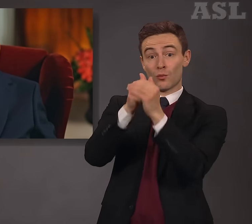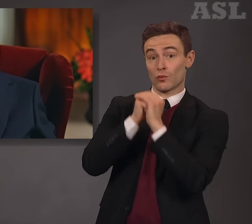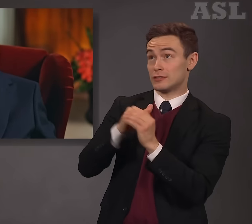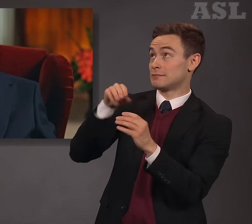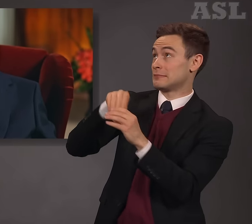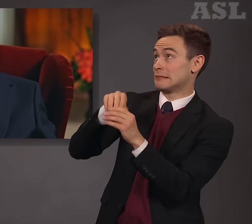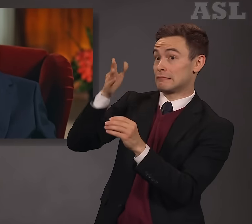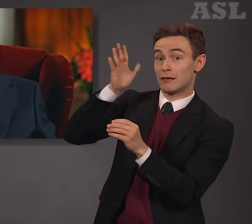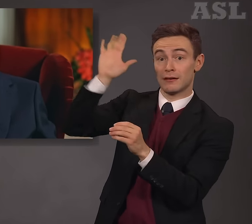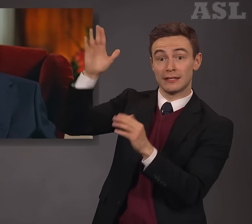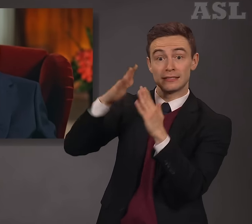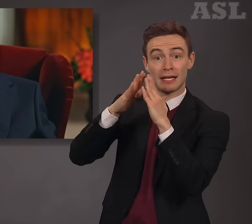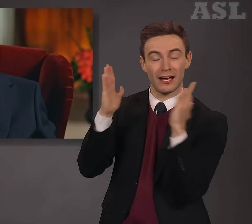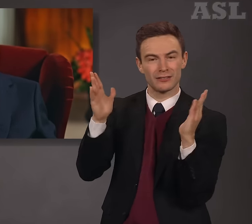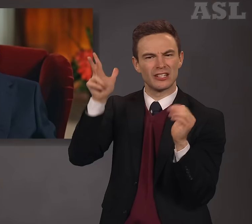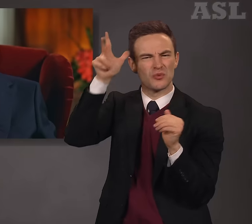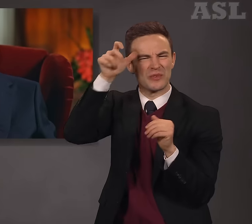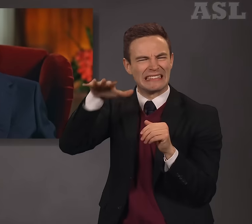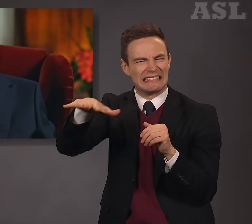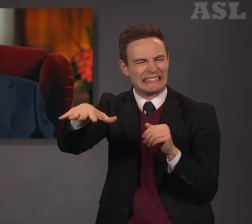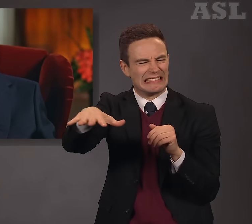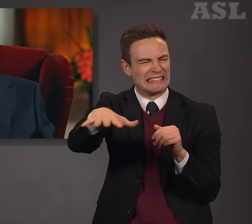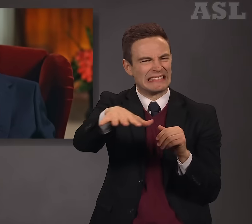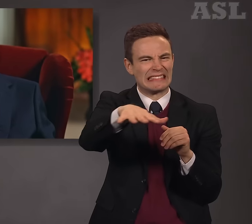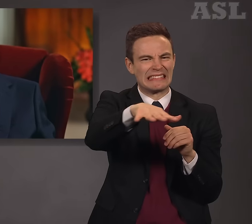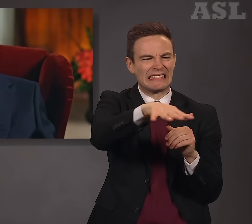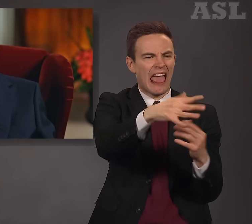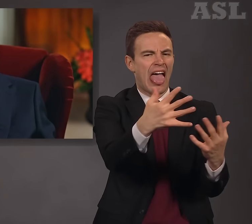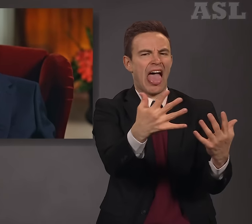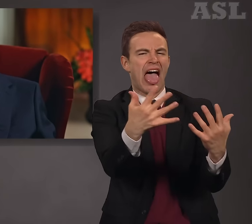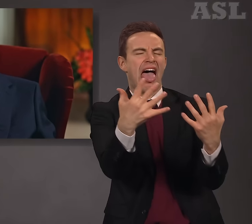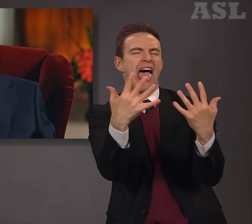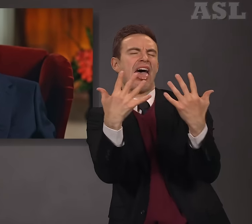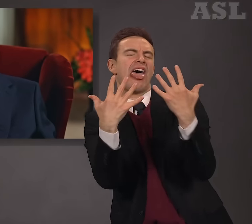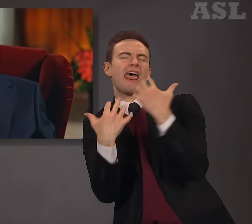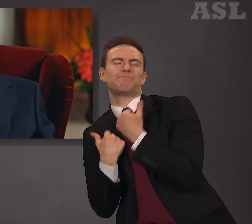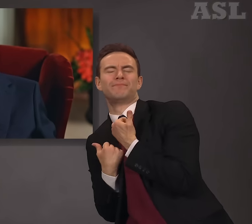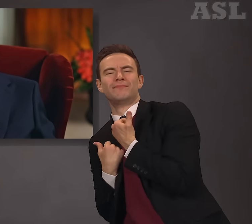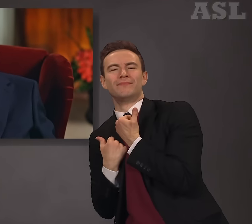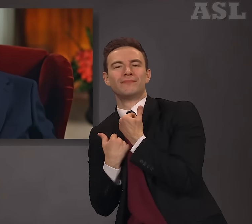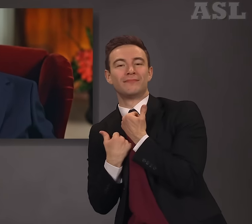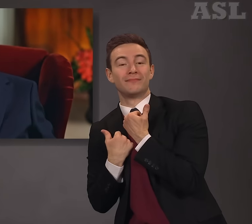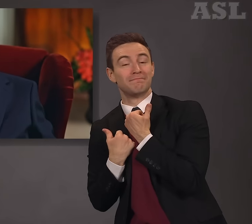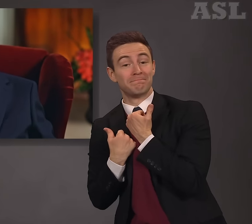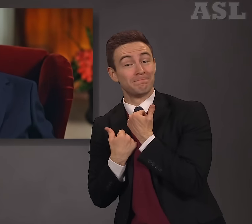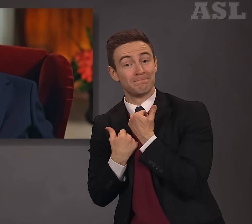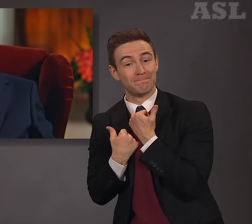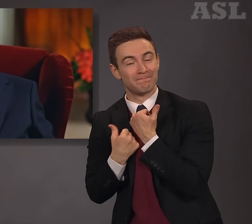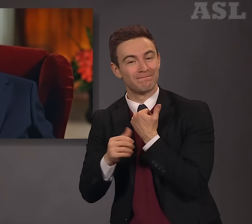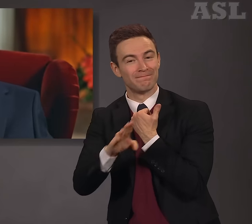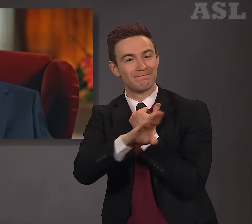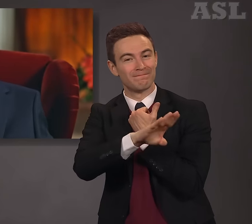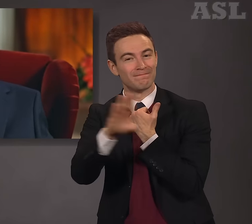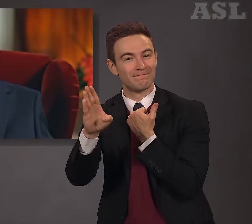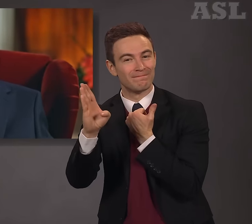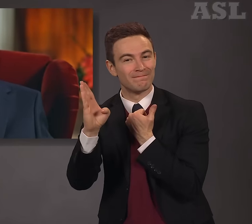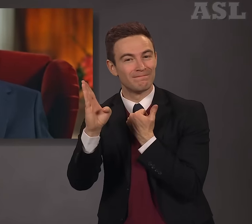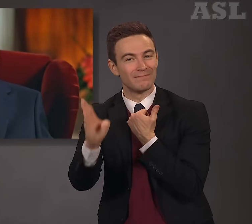will prevail over those who worship in the house of the Lord.